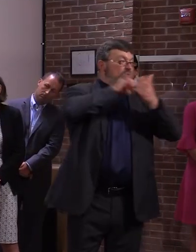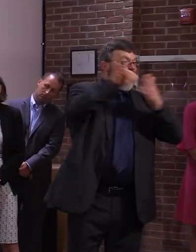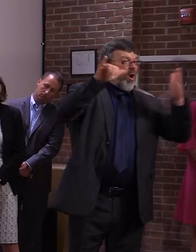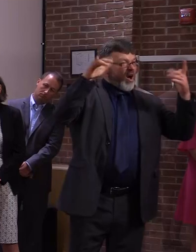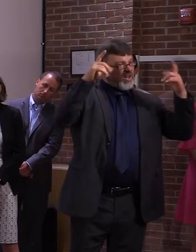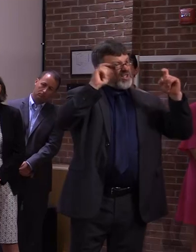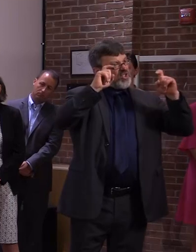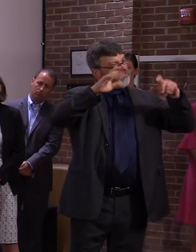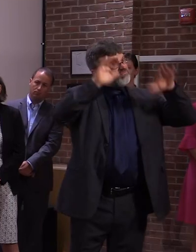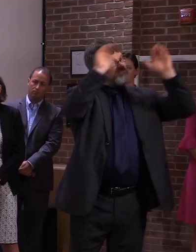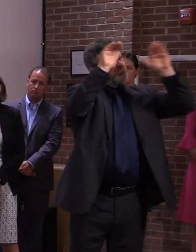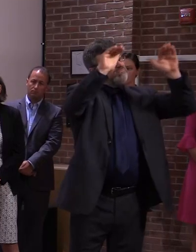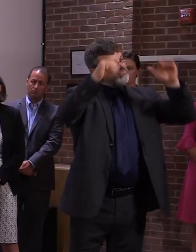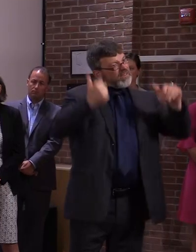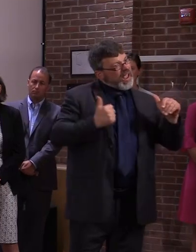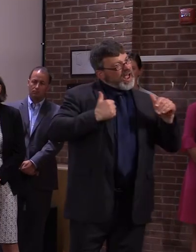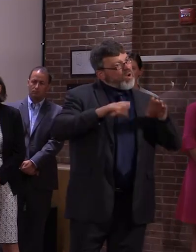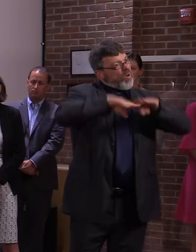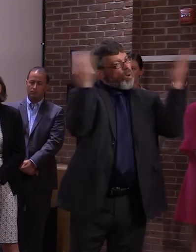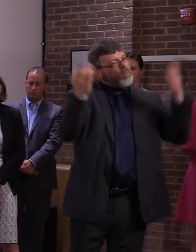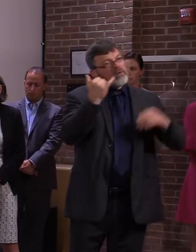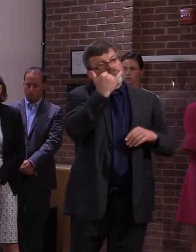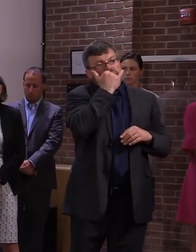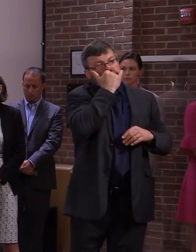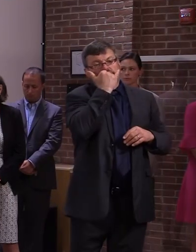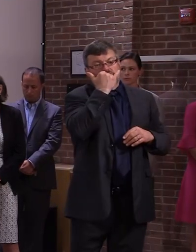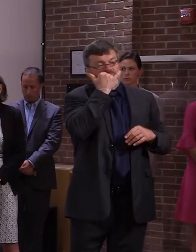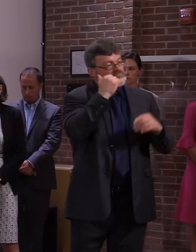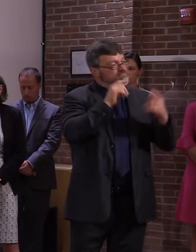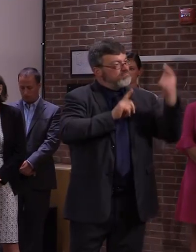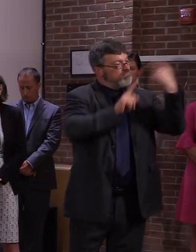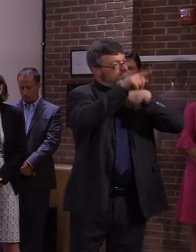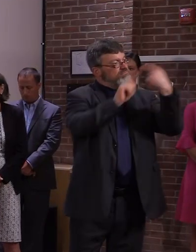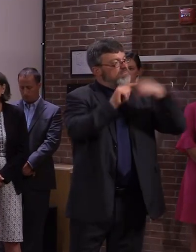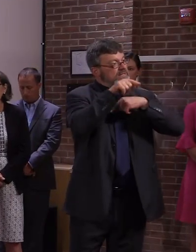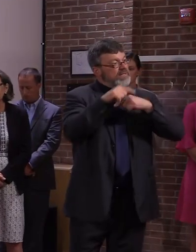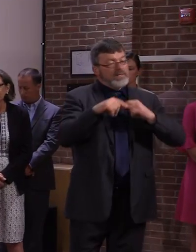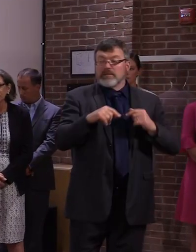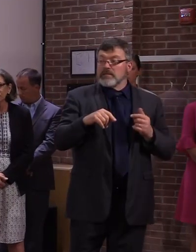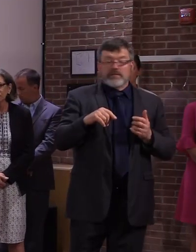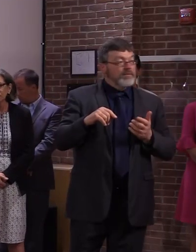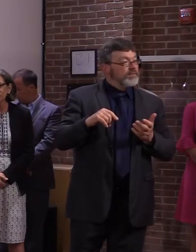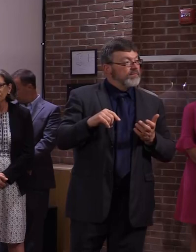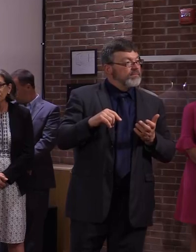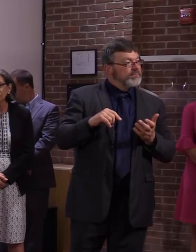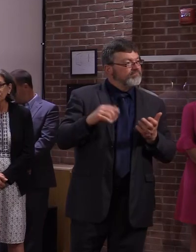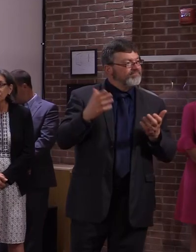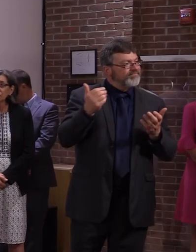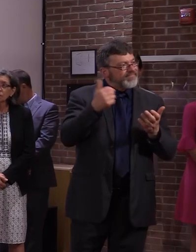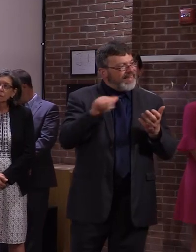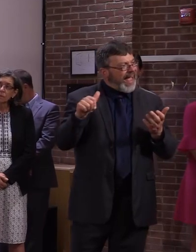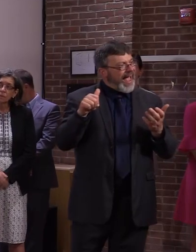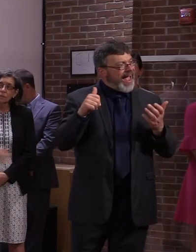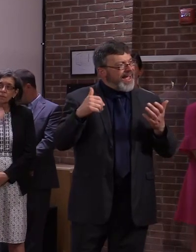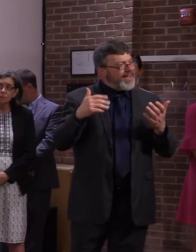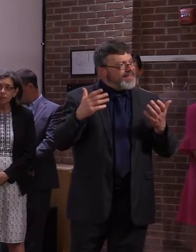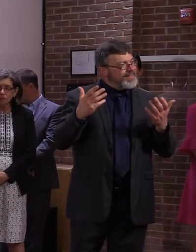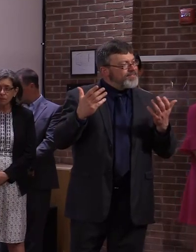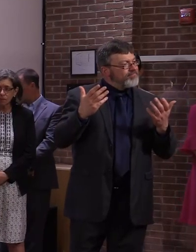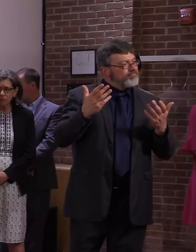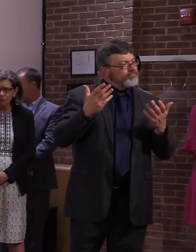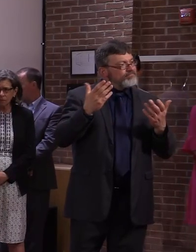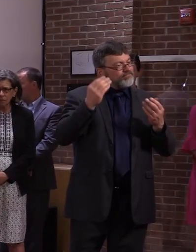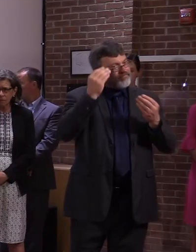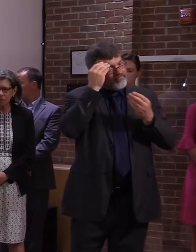And anything new on sharing vaccines now that the U.S. is apparently going to be sharing those with